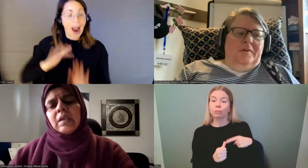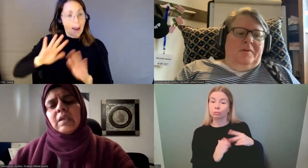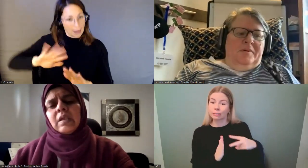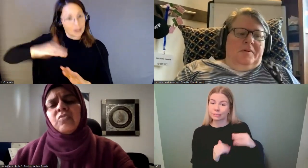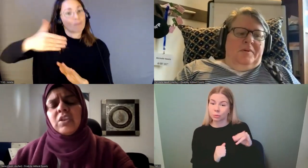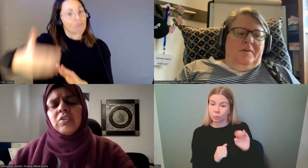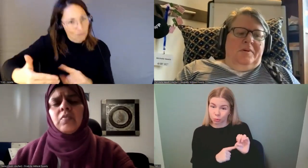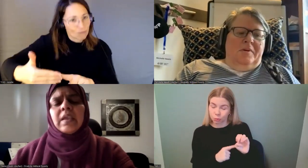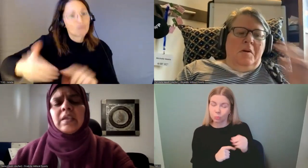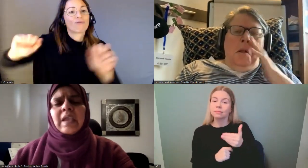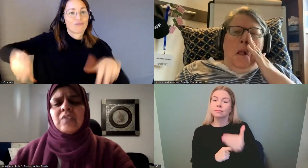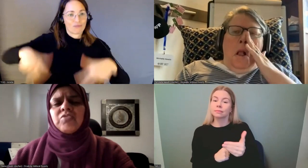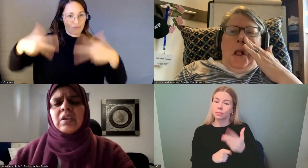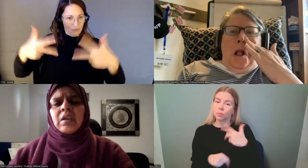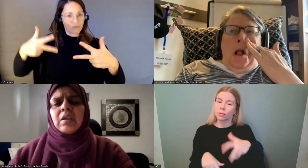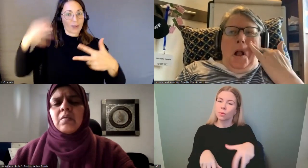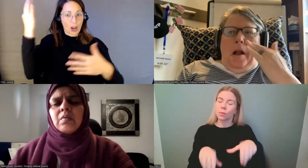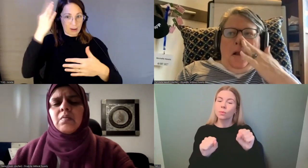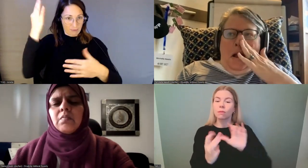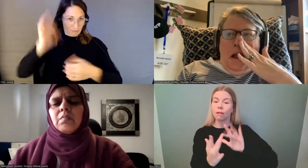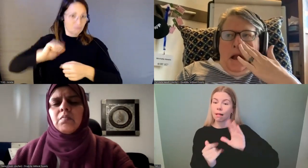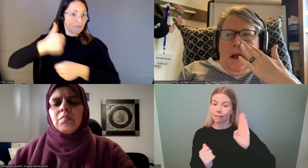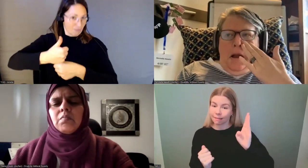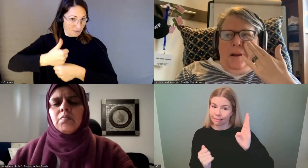we continue engaging.